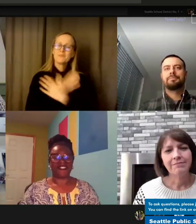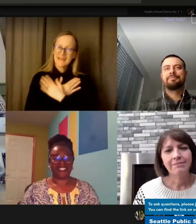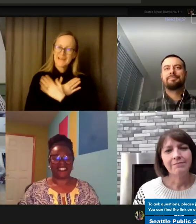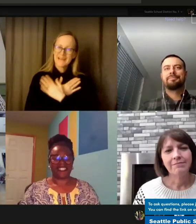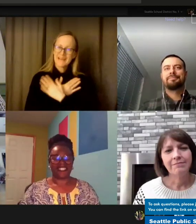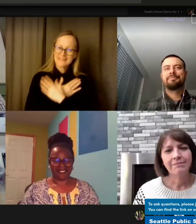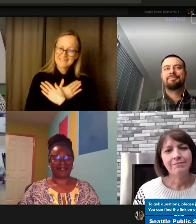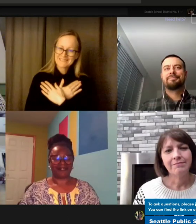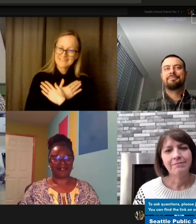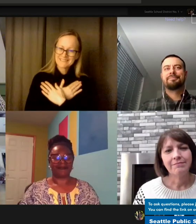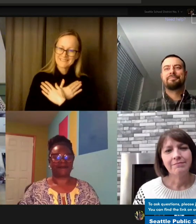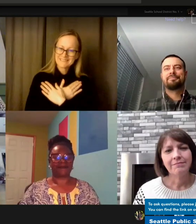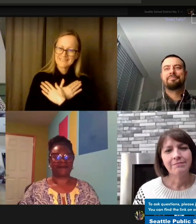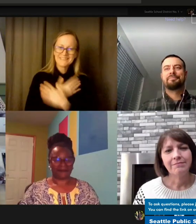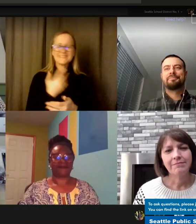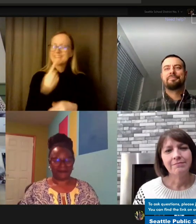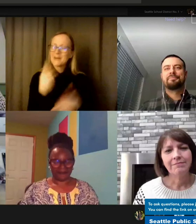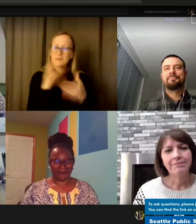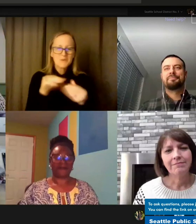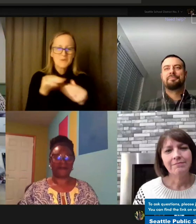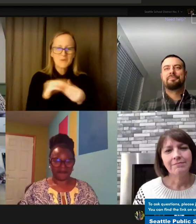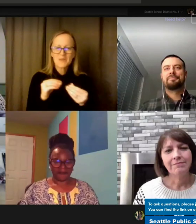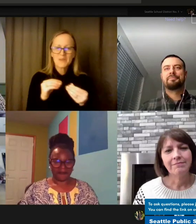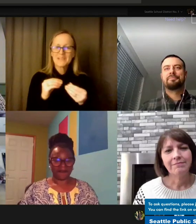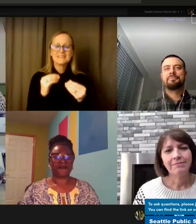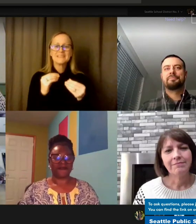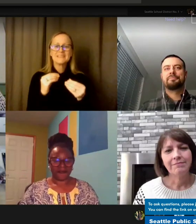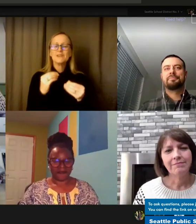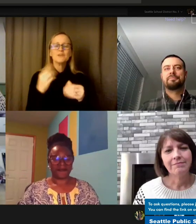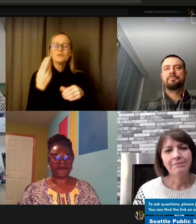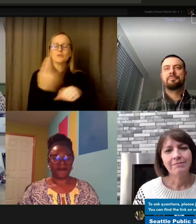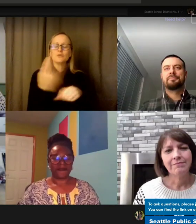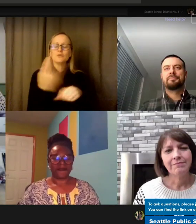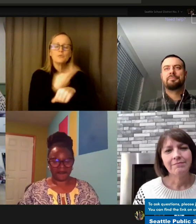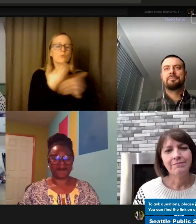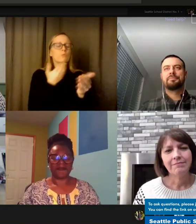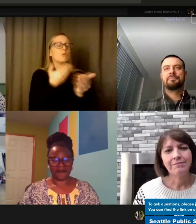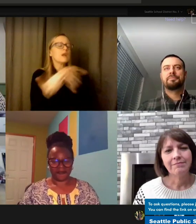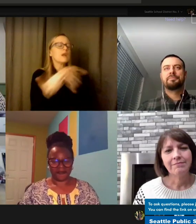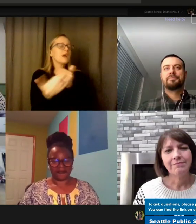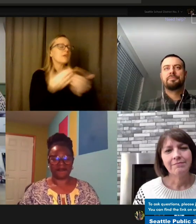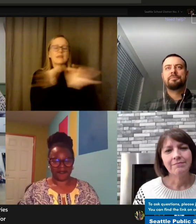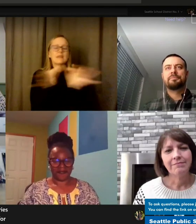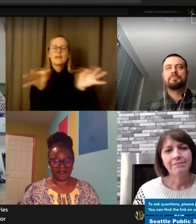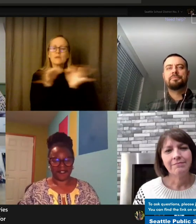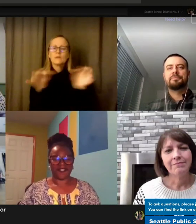the language that's most comfortable for you and your family.